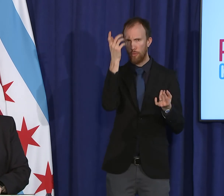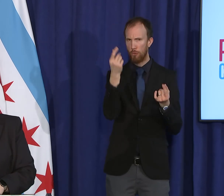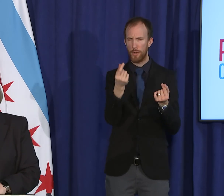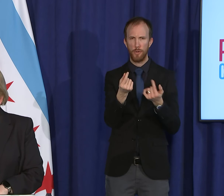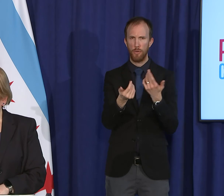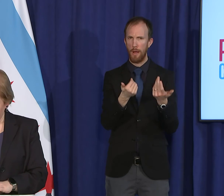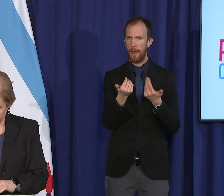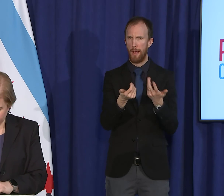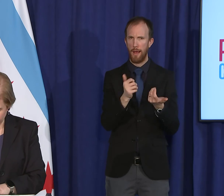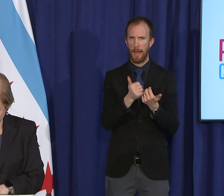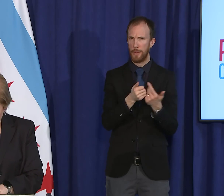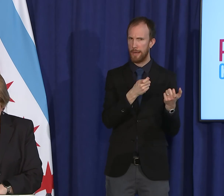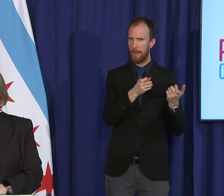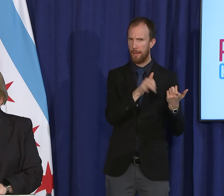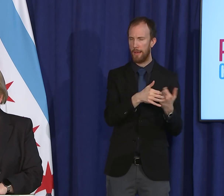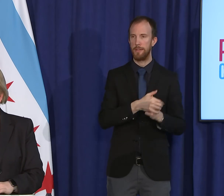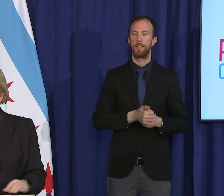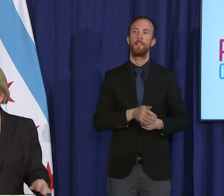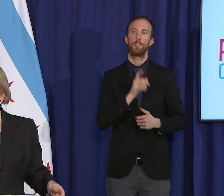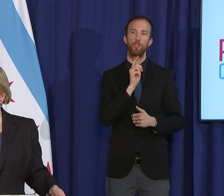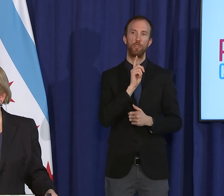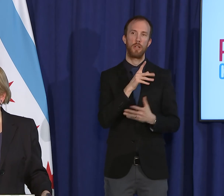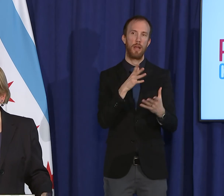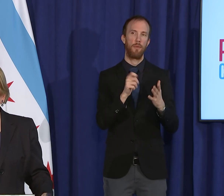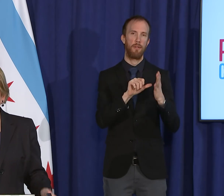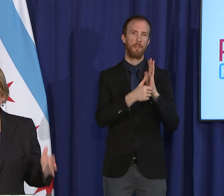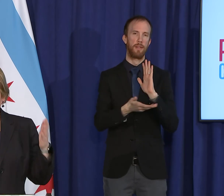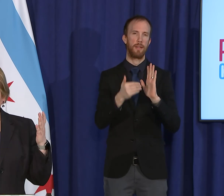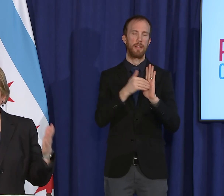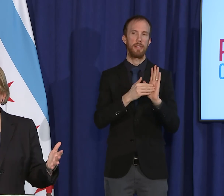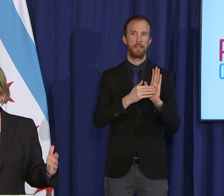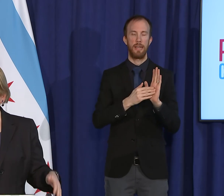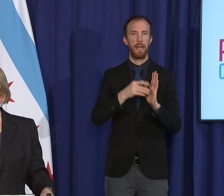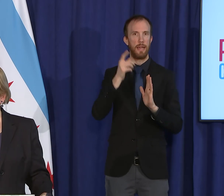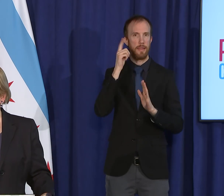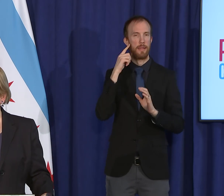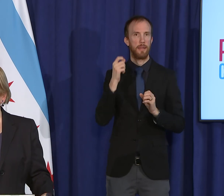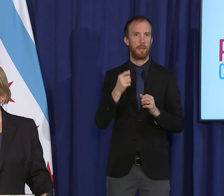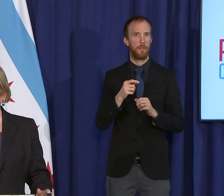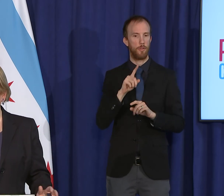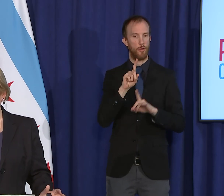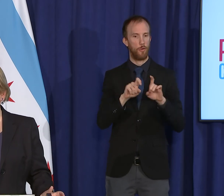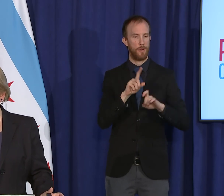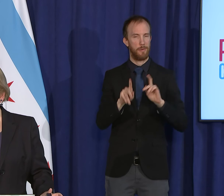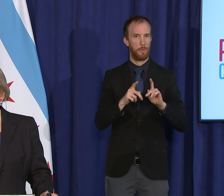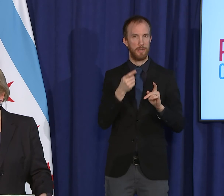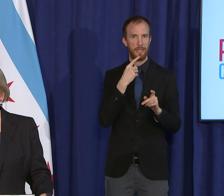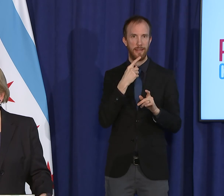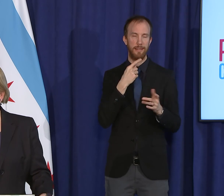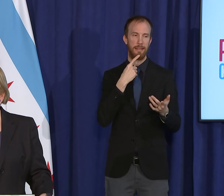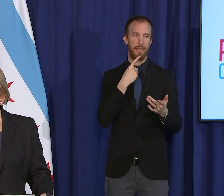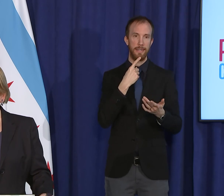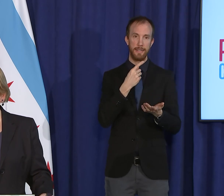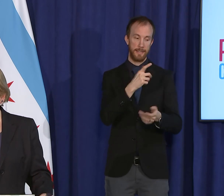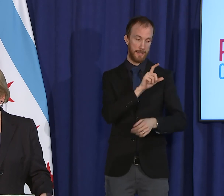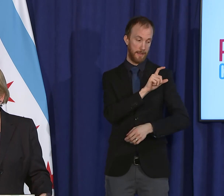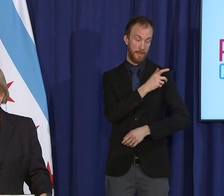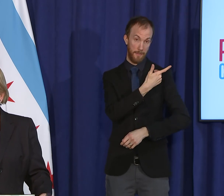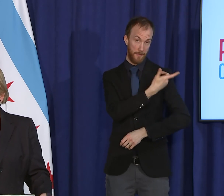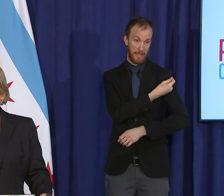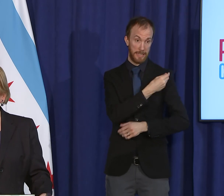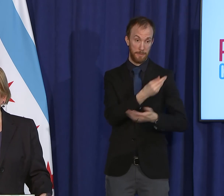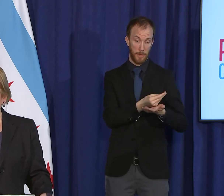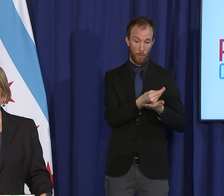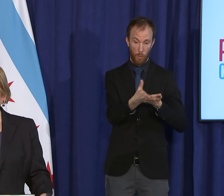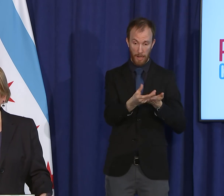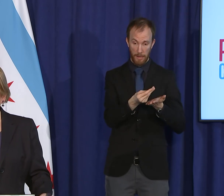potential of spoiling? And let me just highlight again, because I feel like the question I actually get the most often is about, is vaccine being wasted? And it is not.